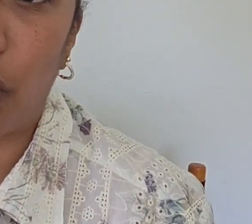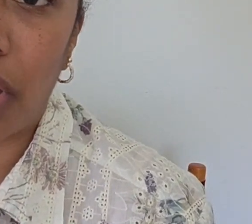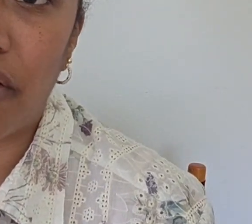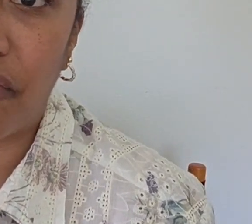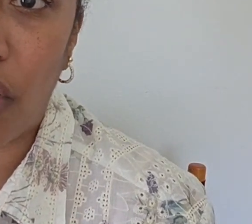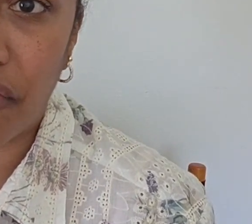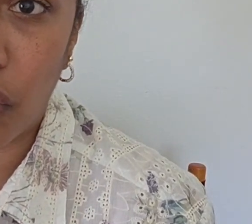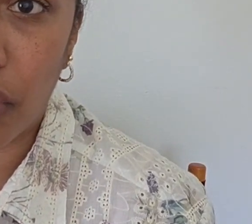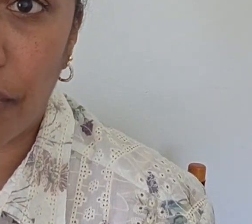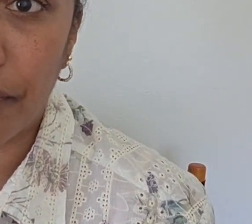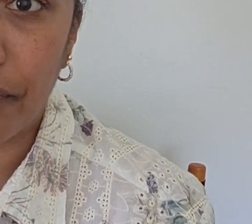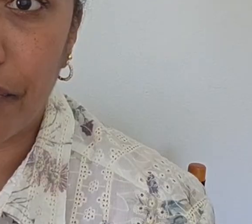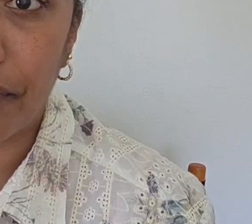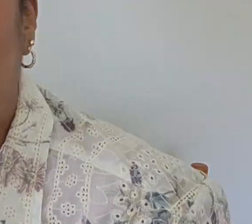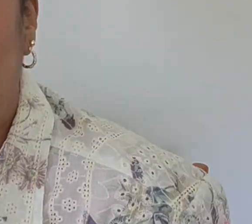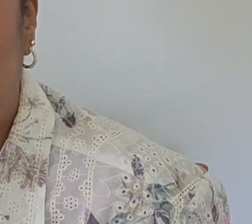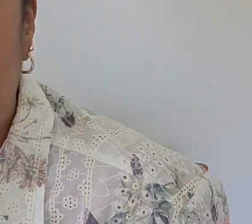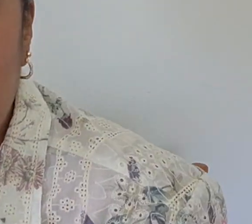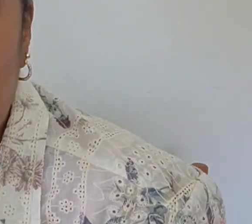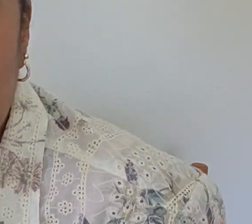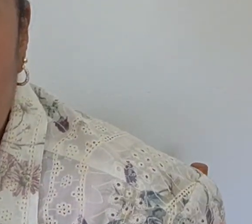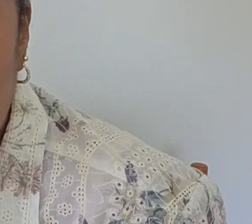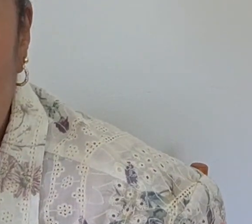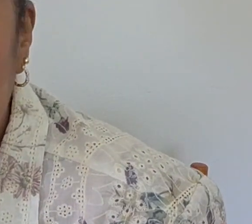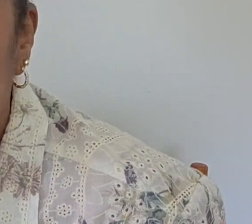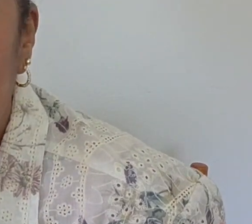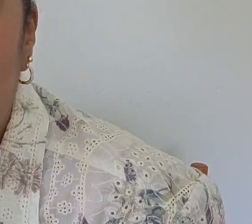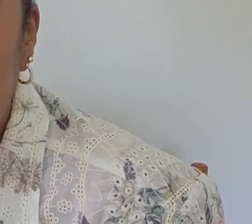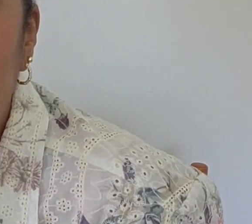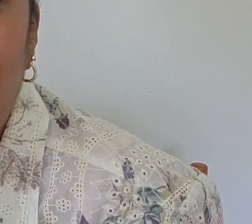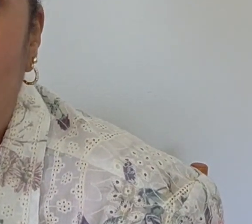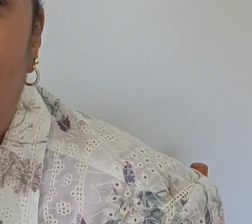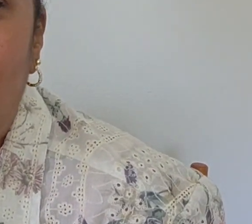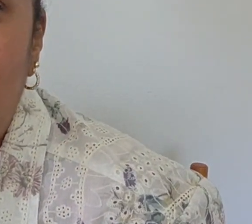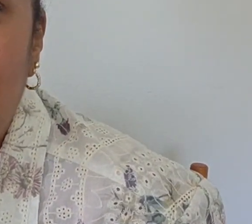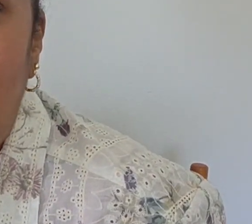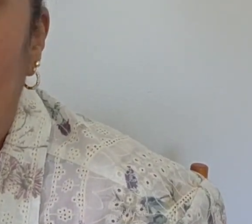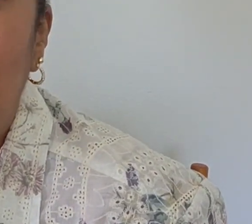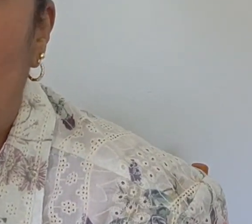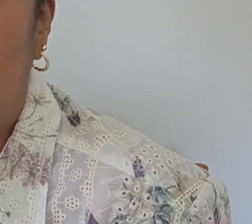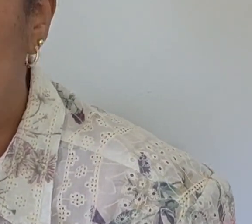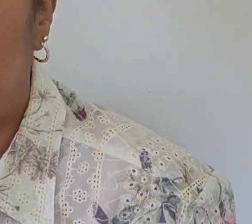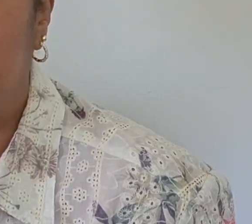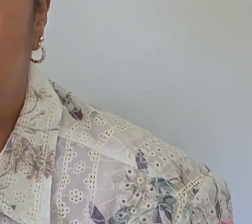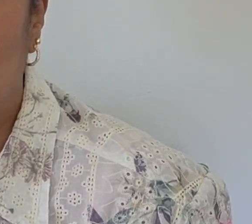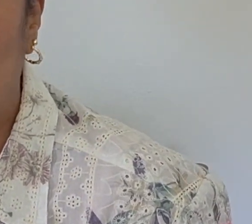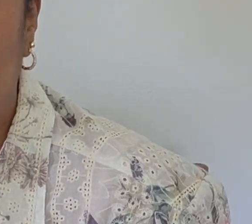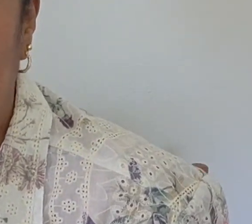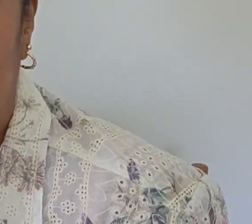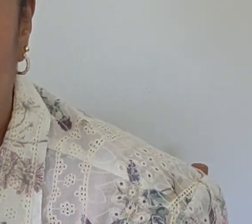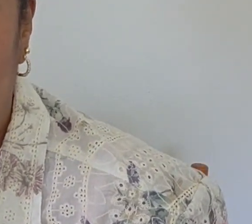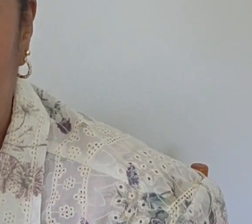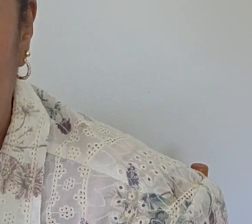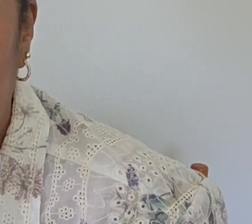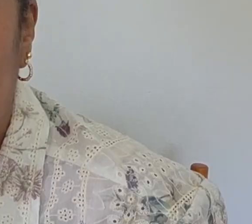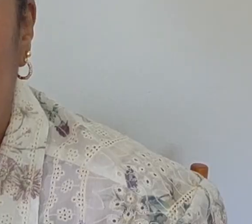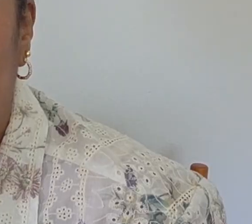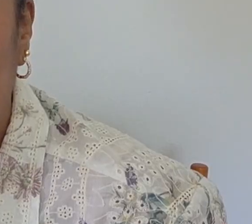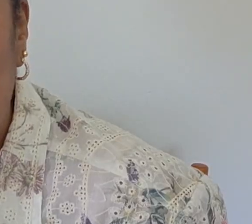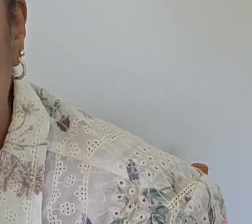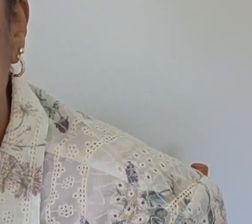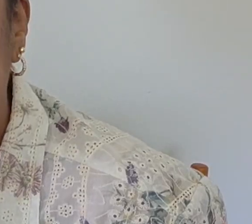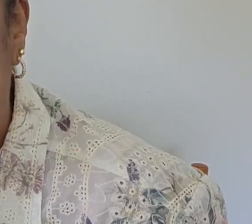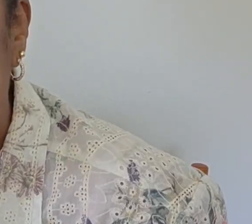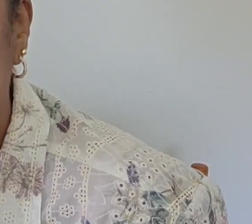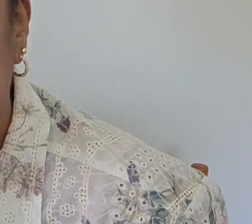the freedom that we have fought for. For this production, there is no high concept interpretation.